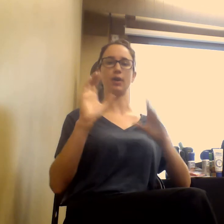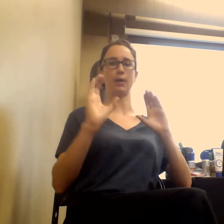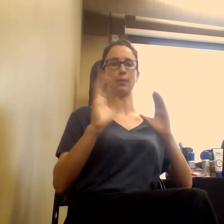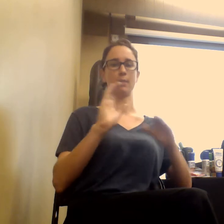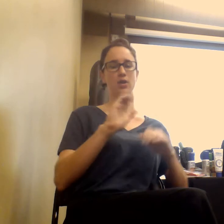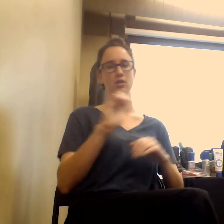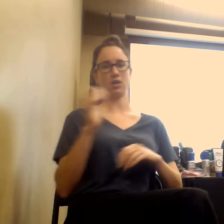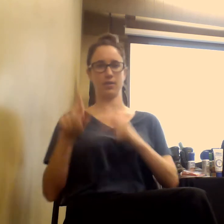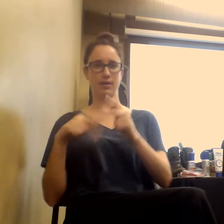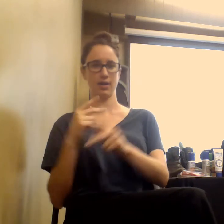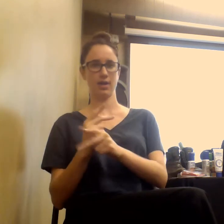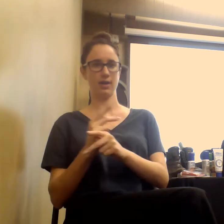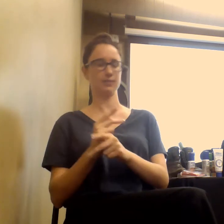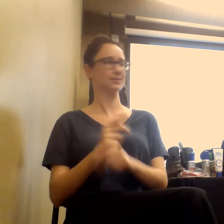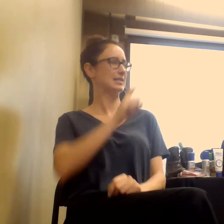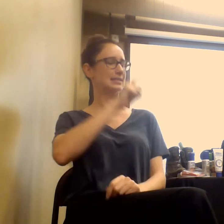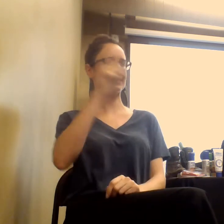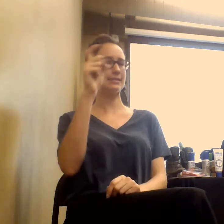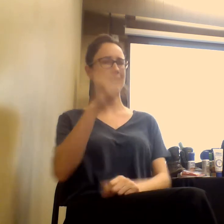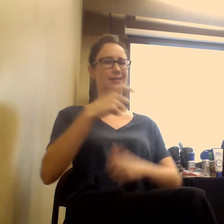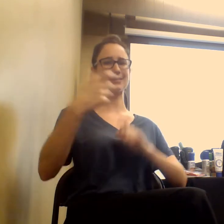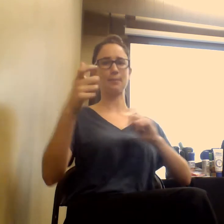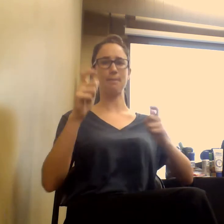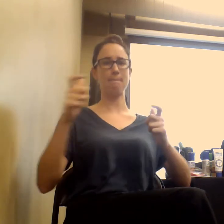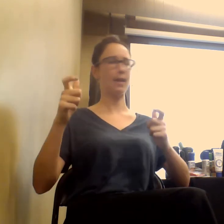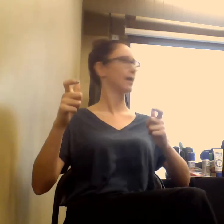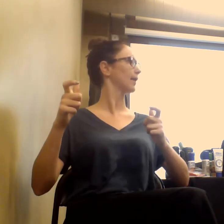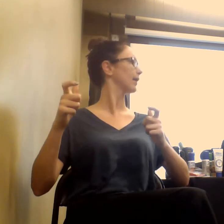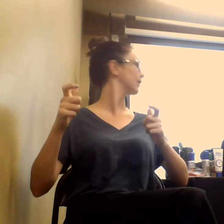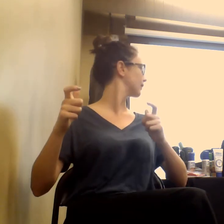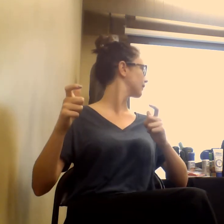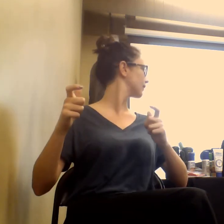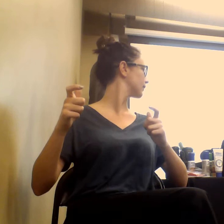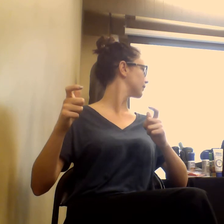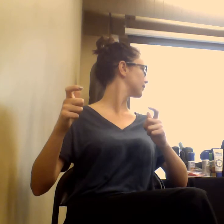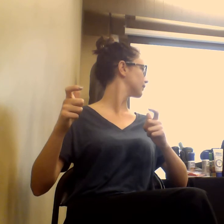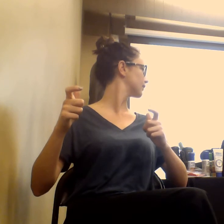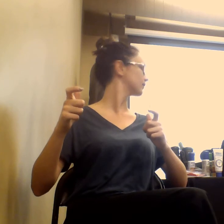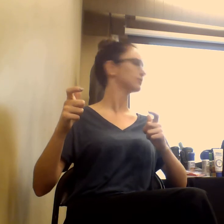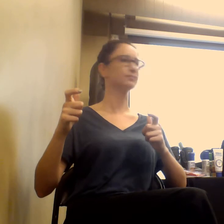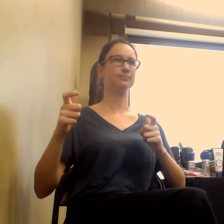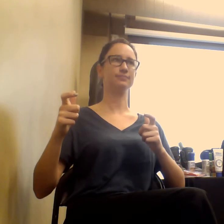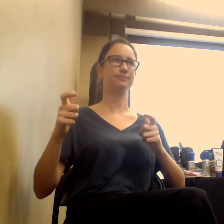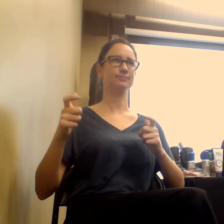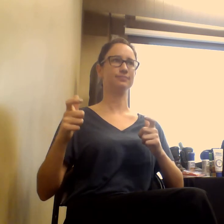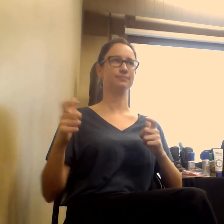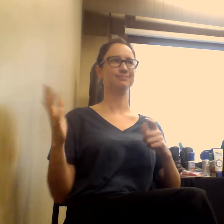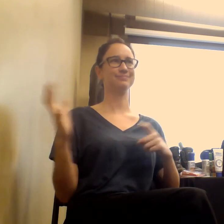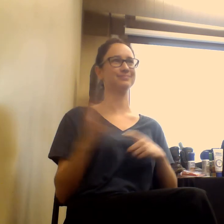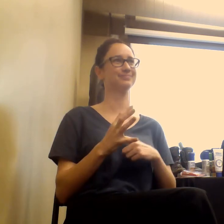Daddy, this is Texas Mac Daddy. This is not Mount Everest Mac Daddy. That's a totally different ballgame.